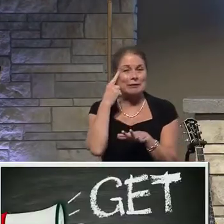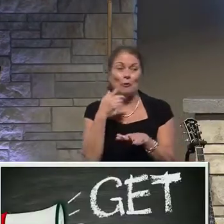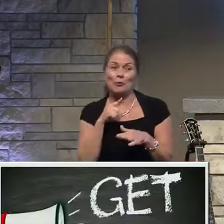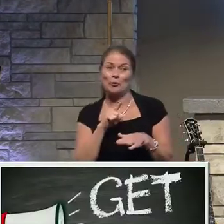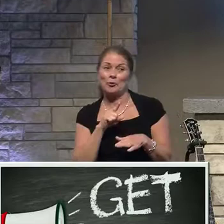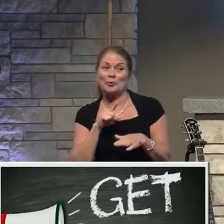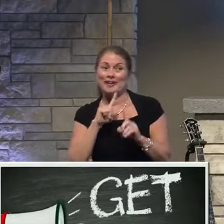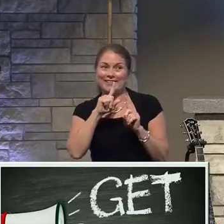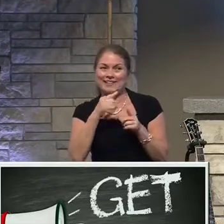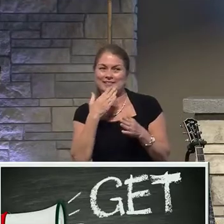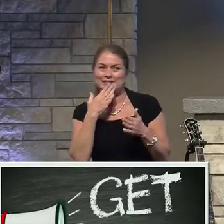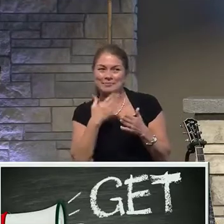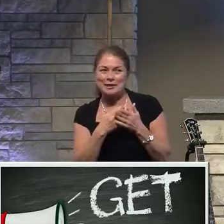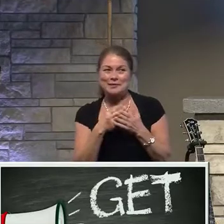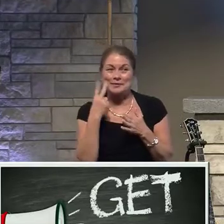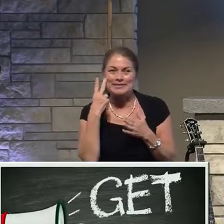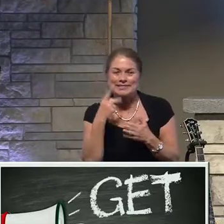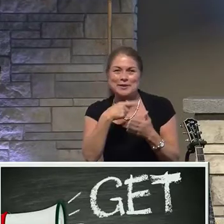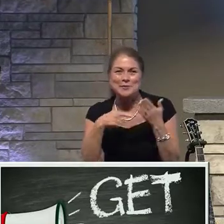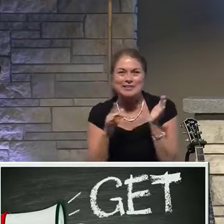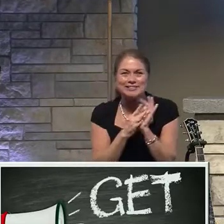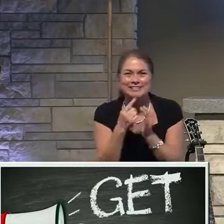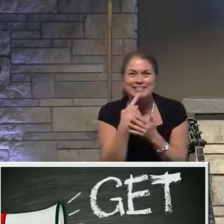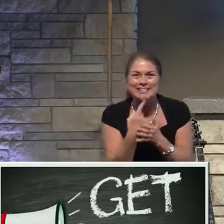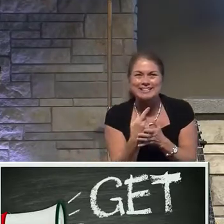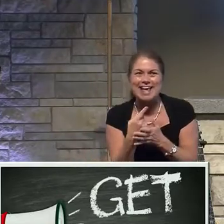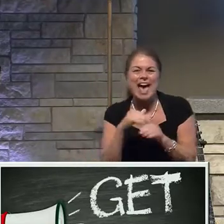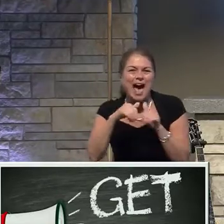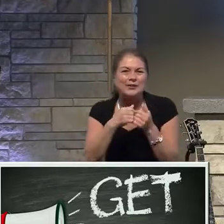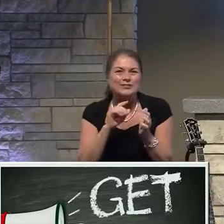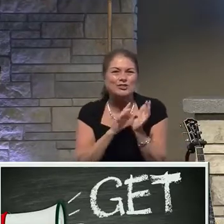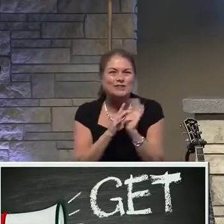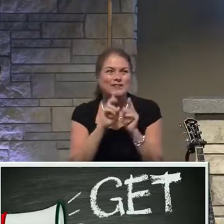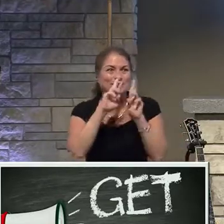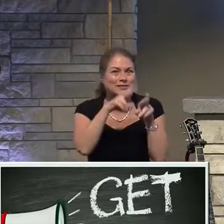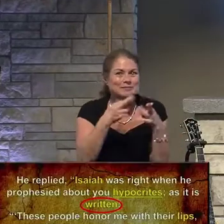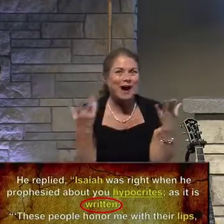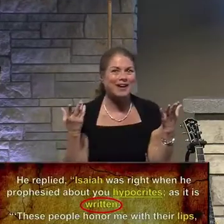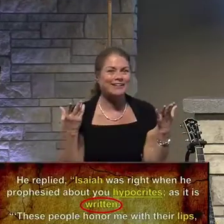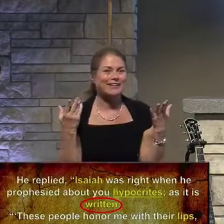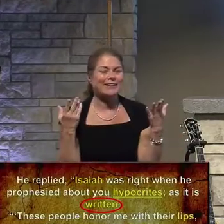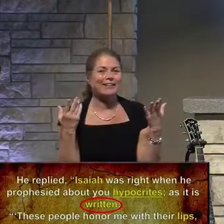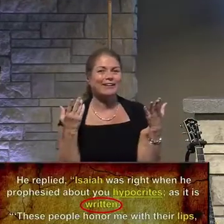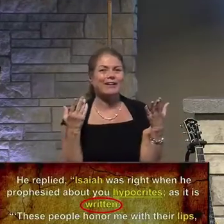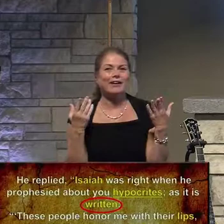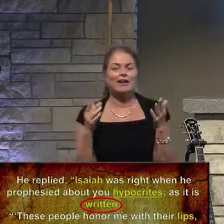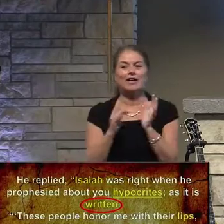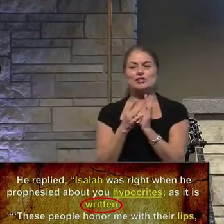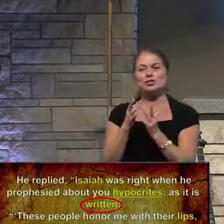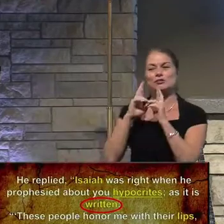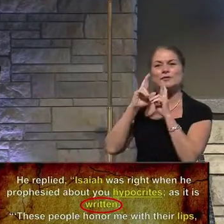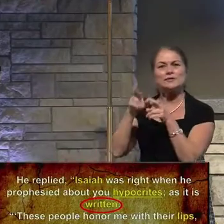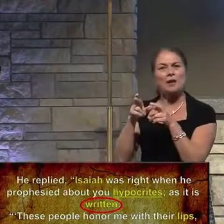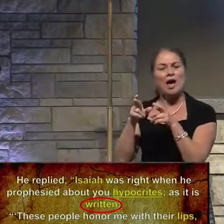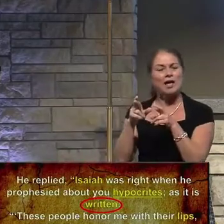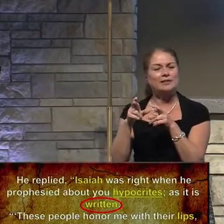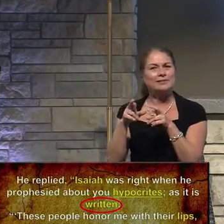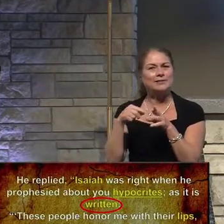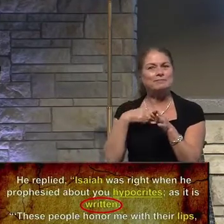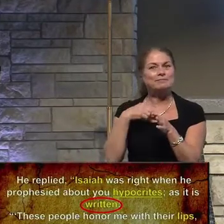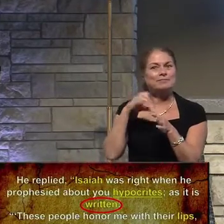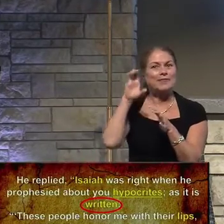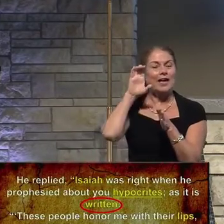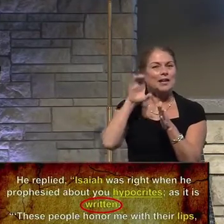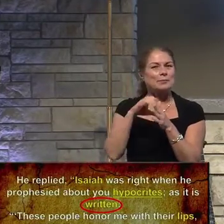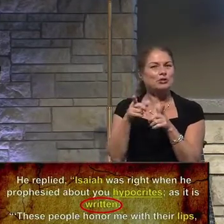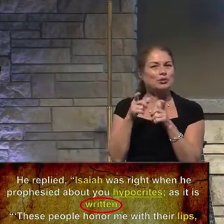good. Let's see what Jesus says. Let's see how Jesus responds." And Jesus responds, I can picture it being very